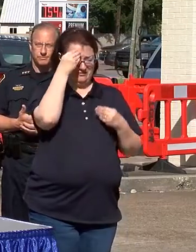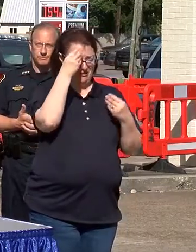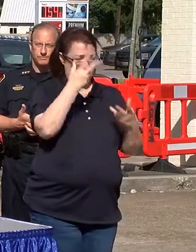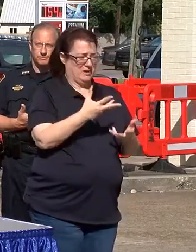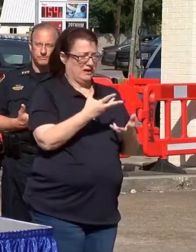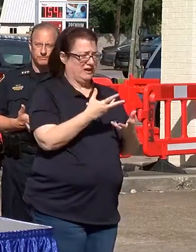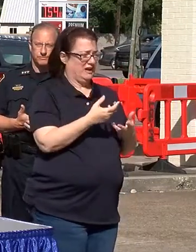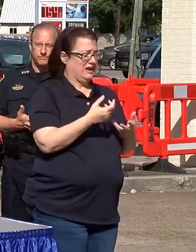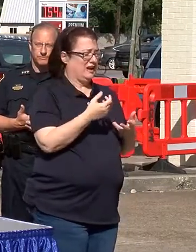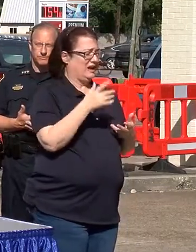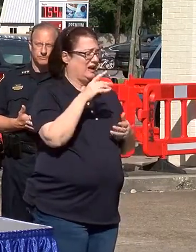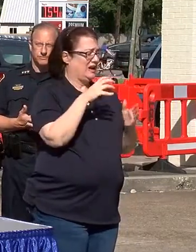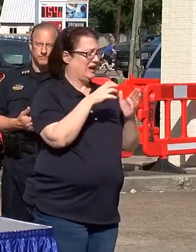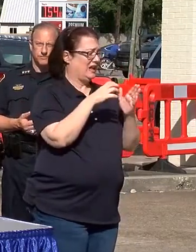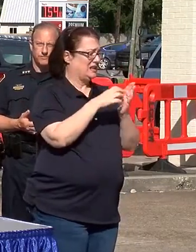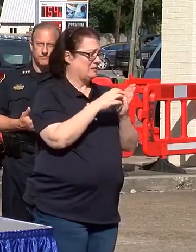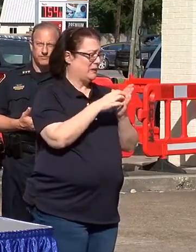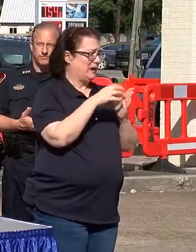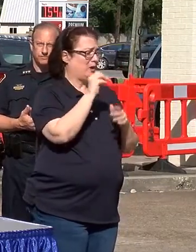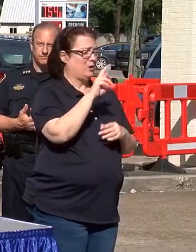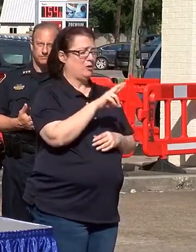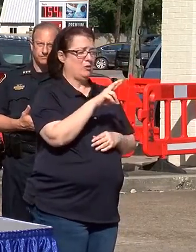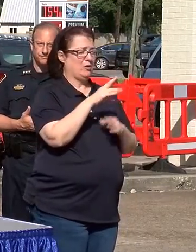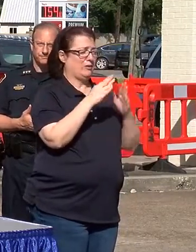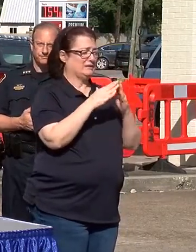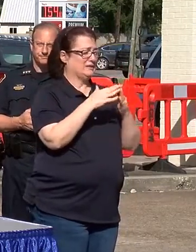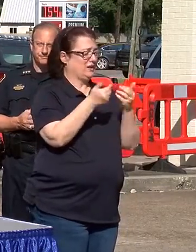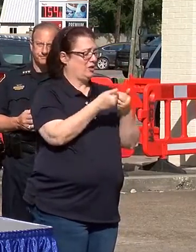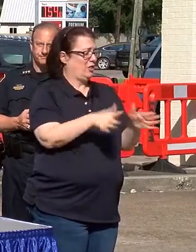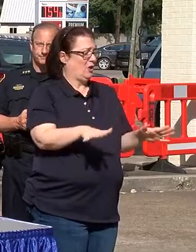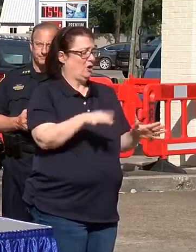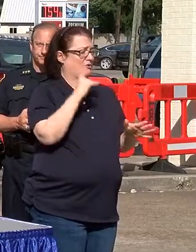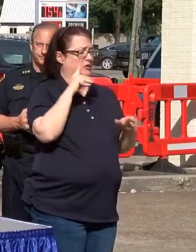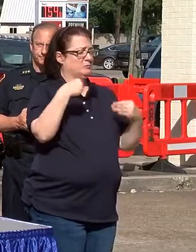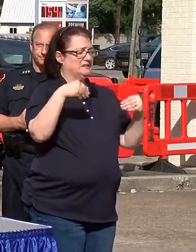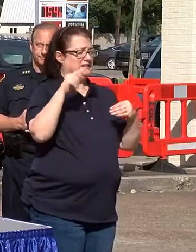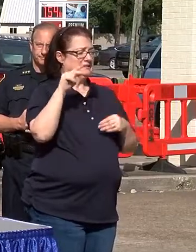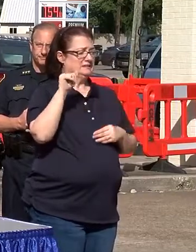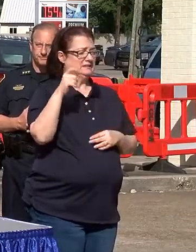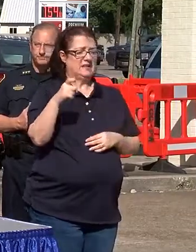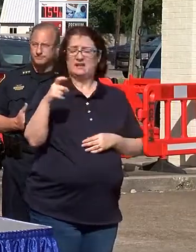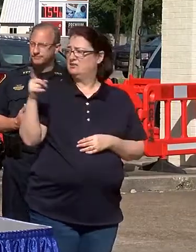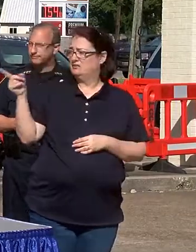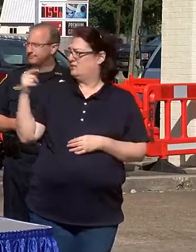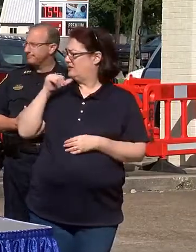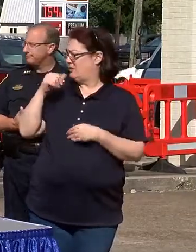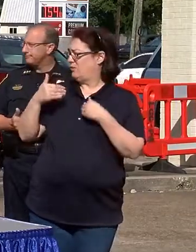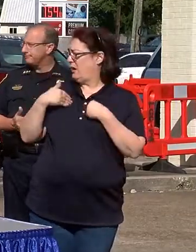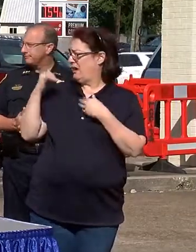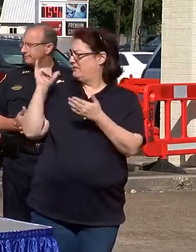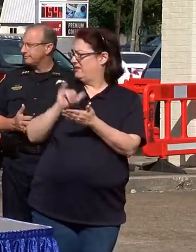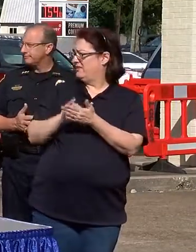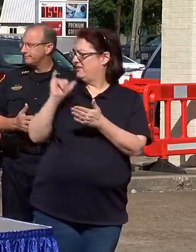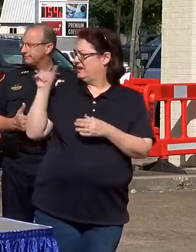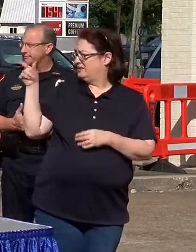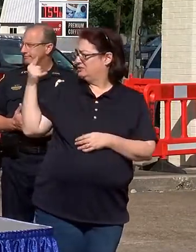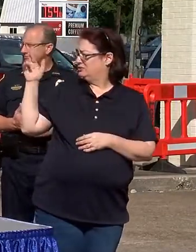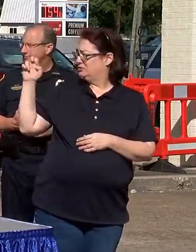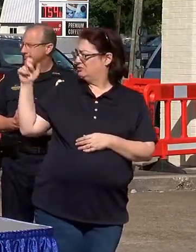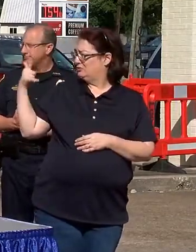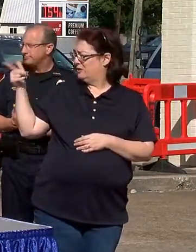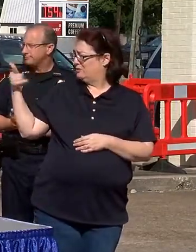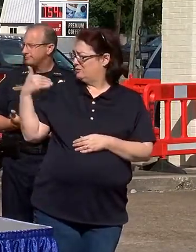or the city of Lafayette has lost out on tax revenue at this point? No, I don't have that data. Chris, do you have that data? Greg, no? You wouldn't